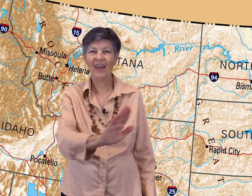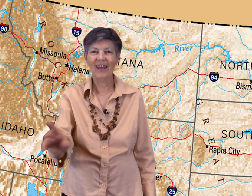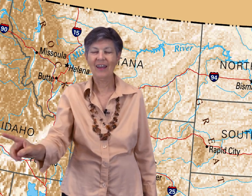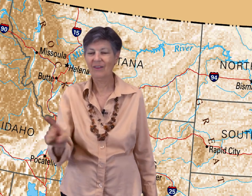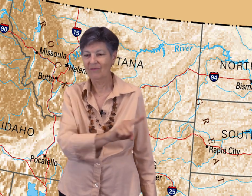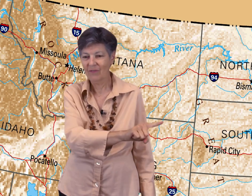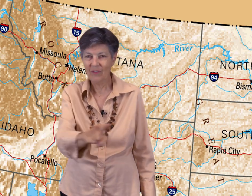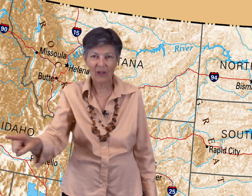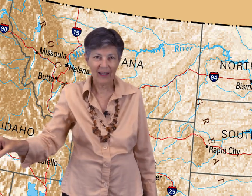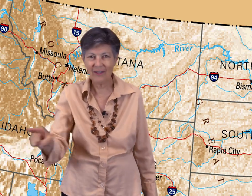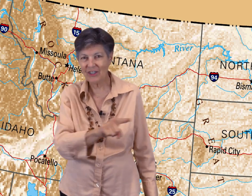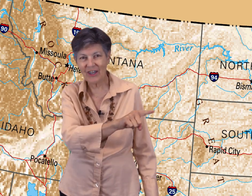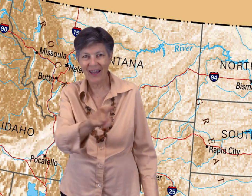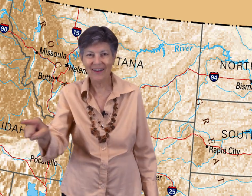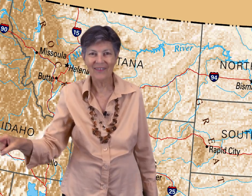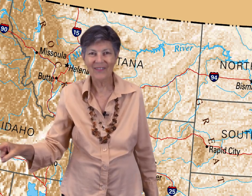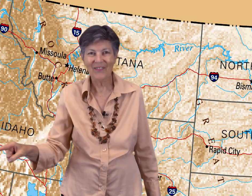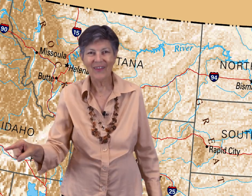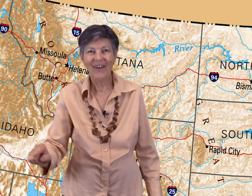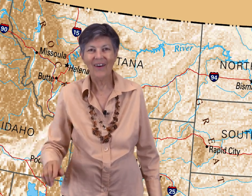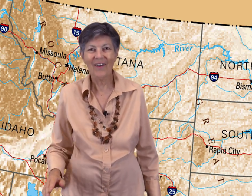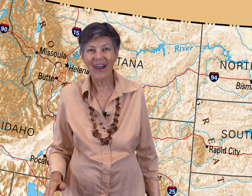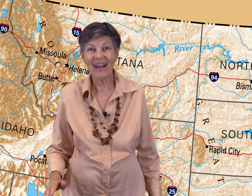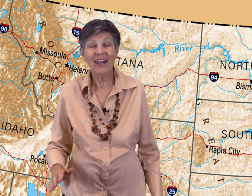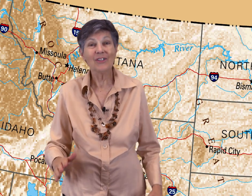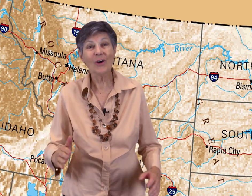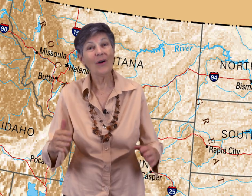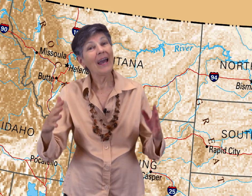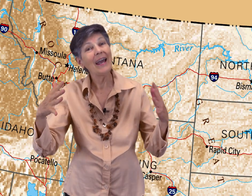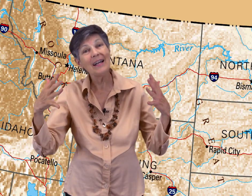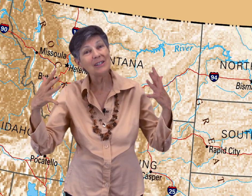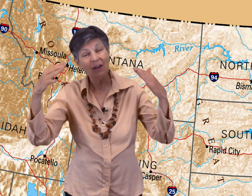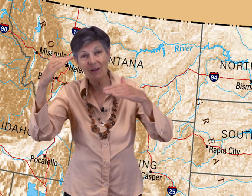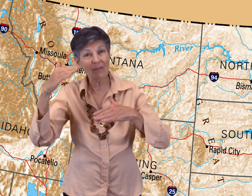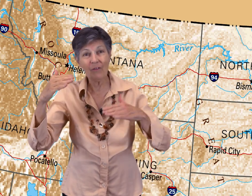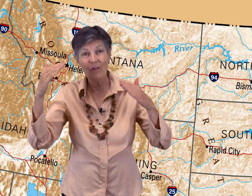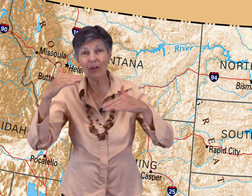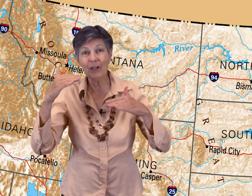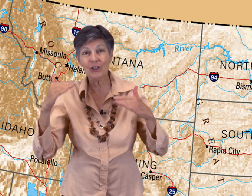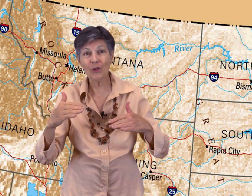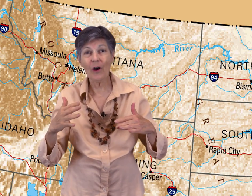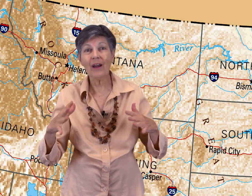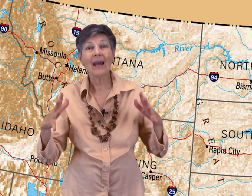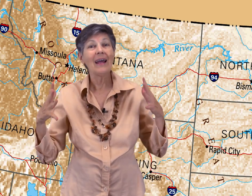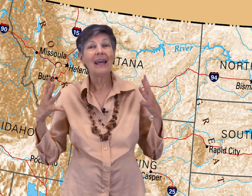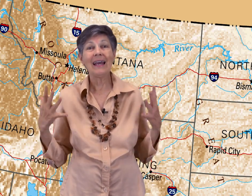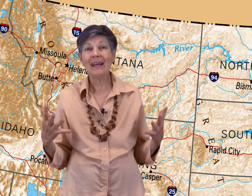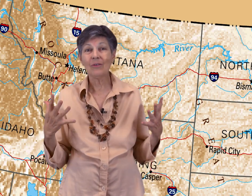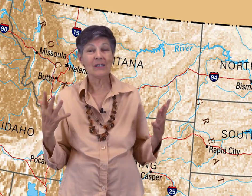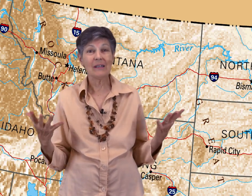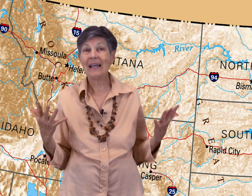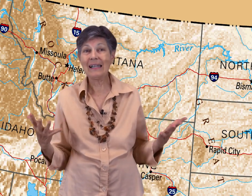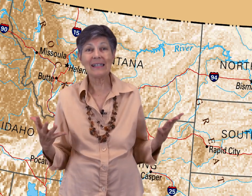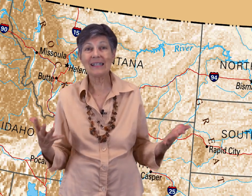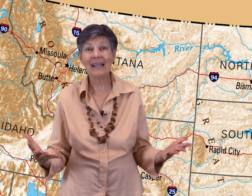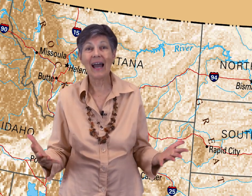thee, like the state. All right? So it's fairly short, easy